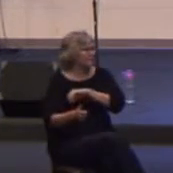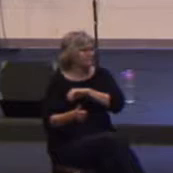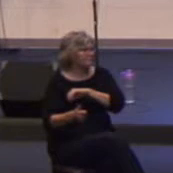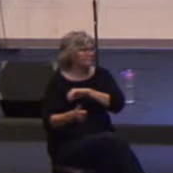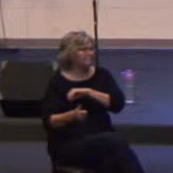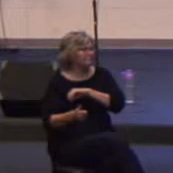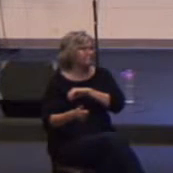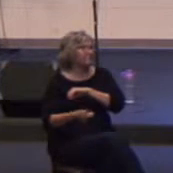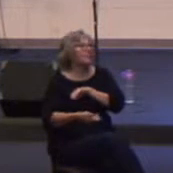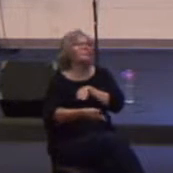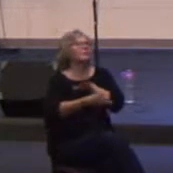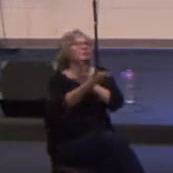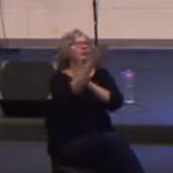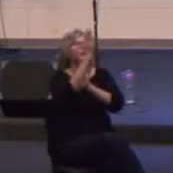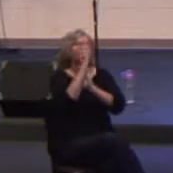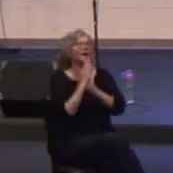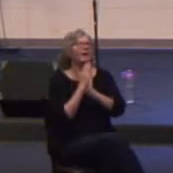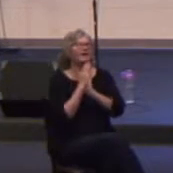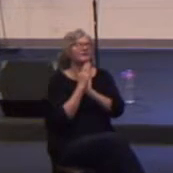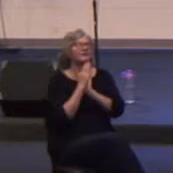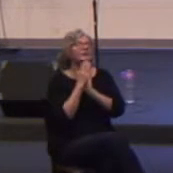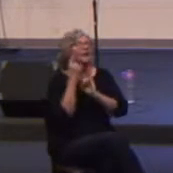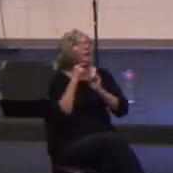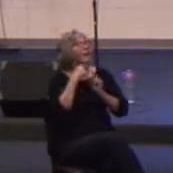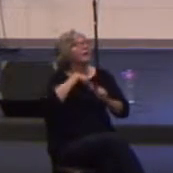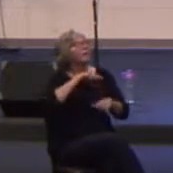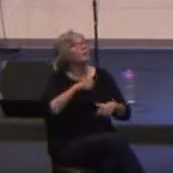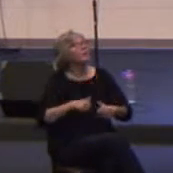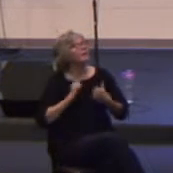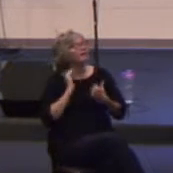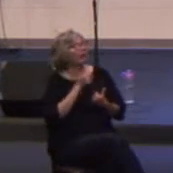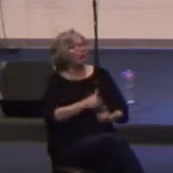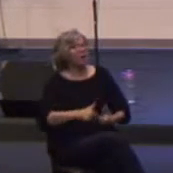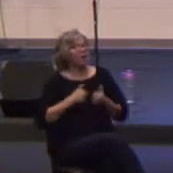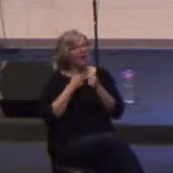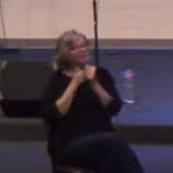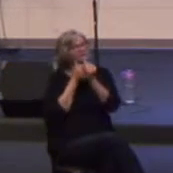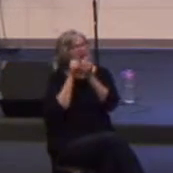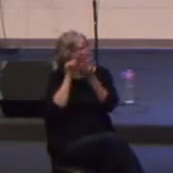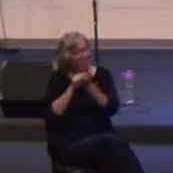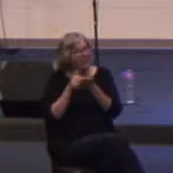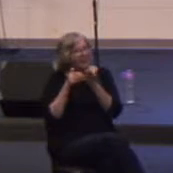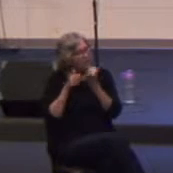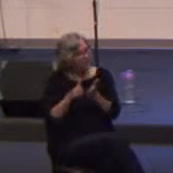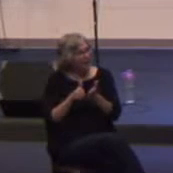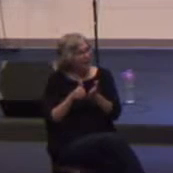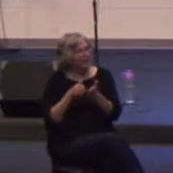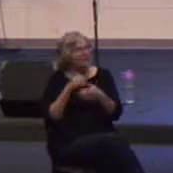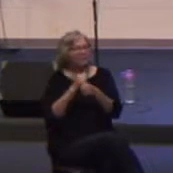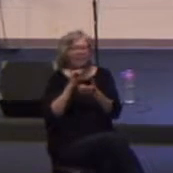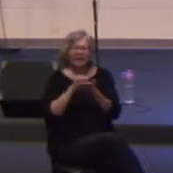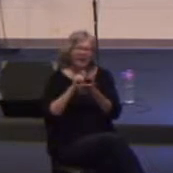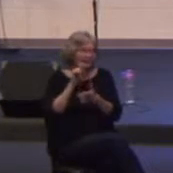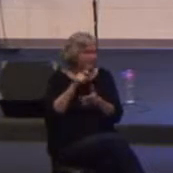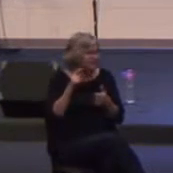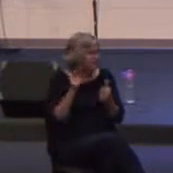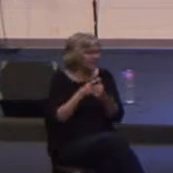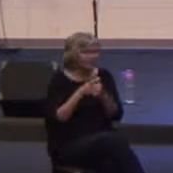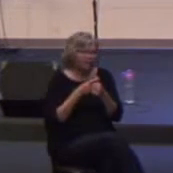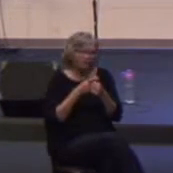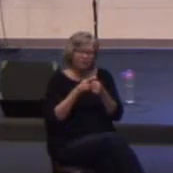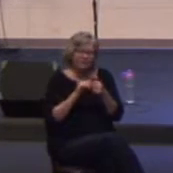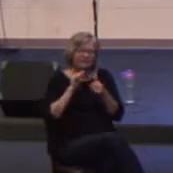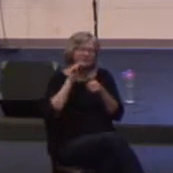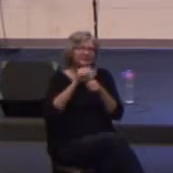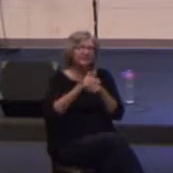and crooked generation. And when we live our lives this way, when we make the necessary first step of putting our trust in God,